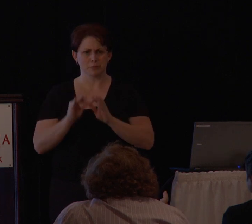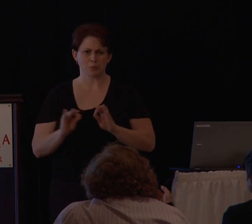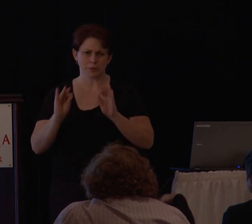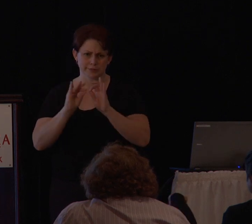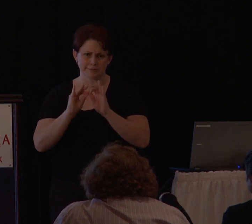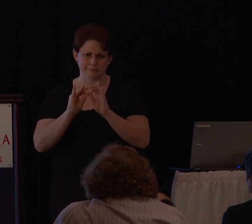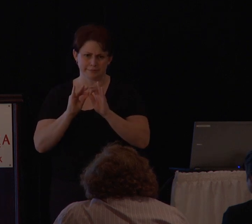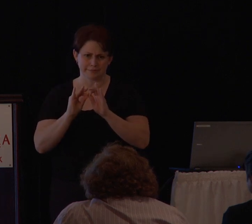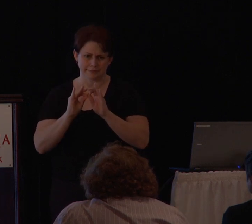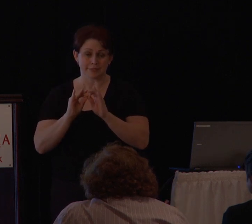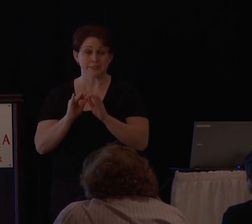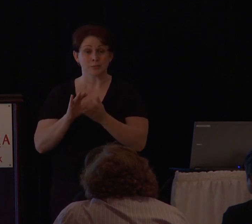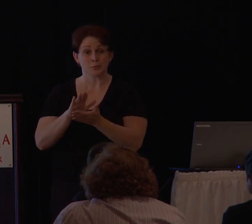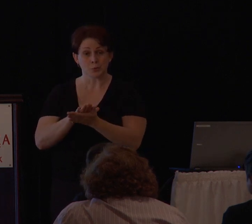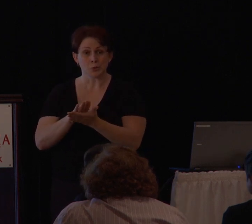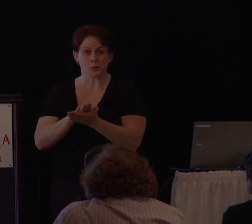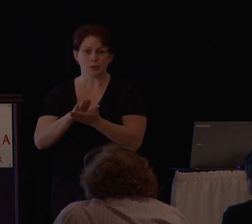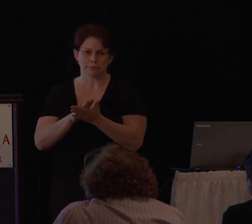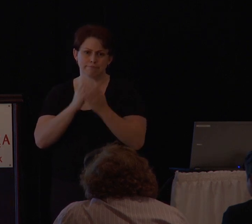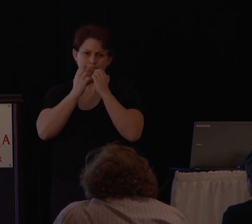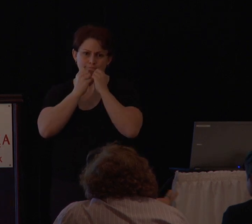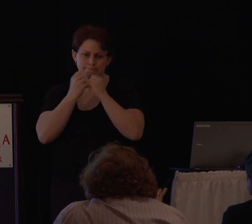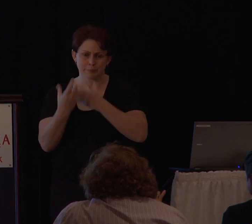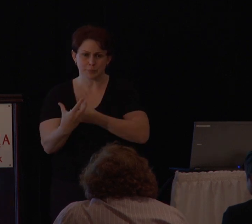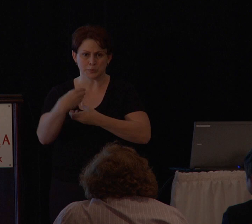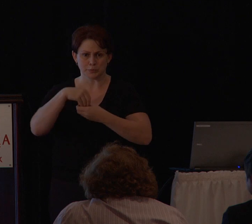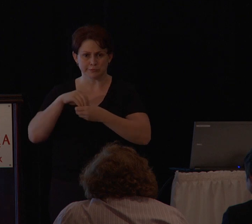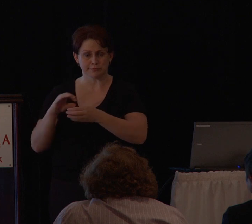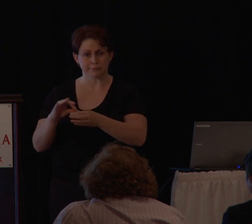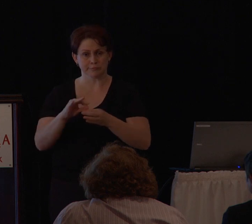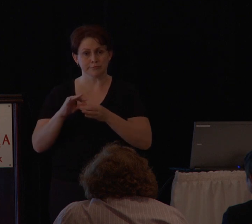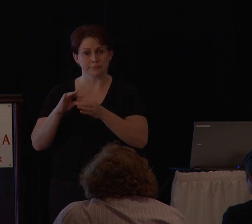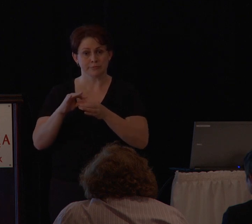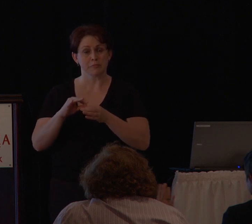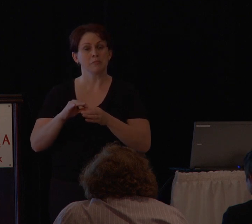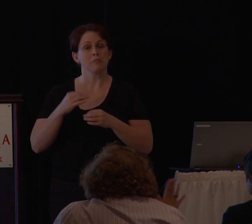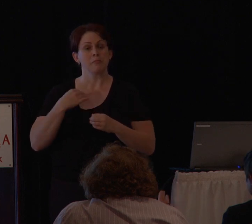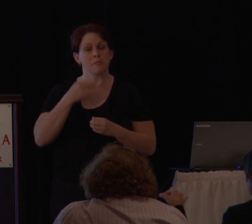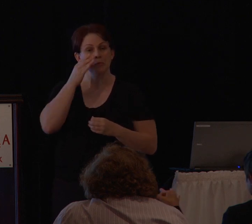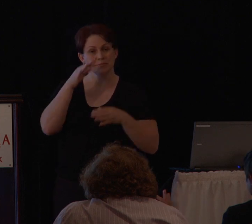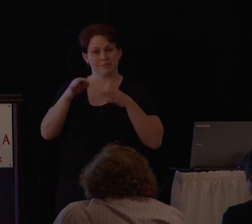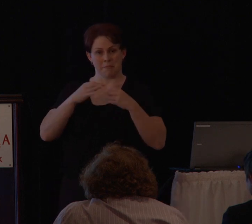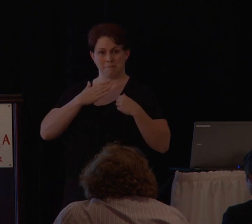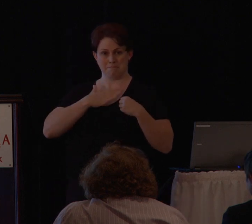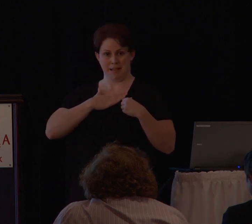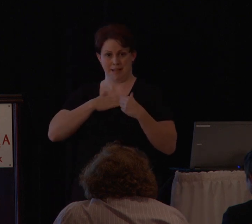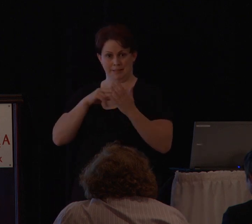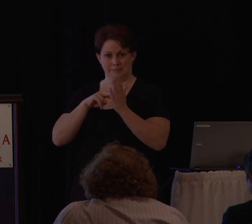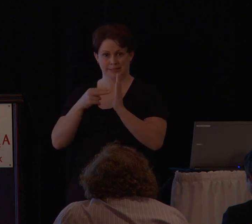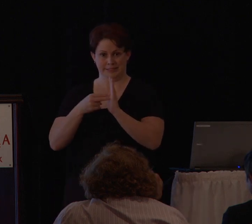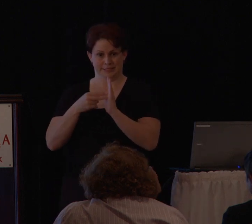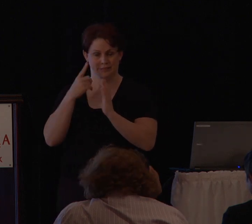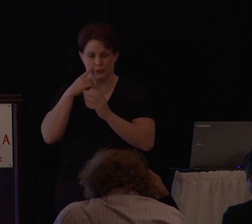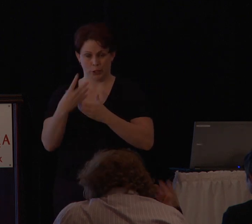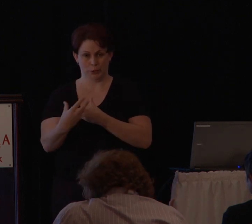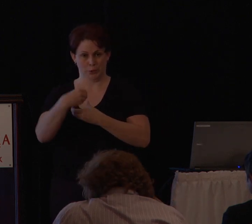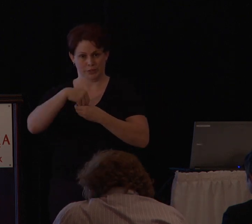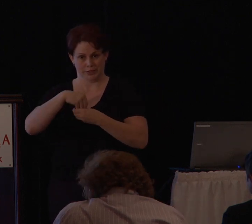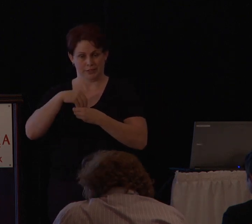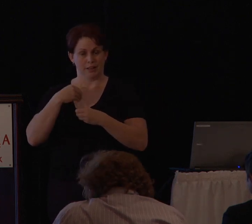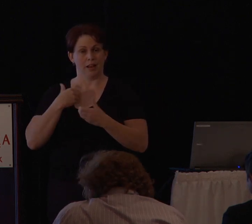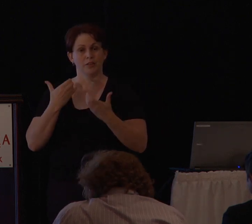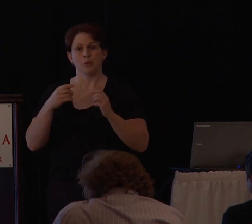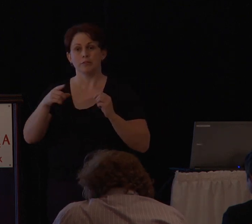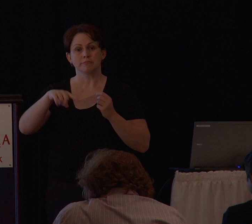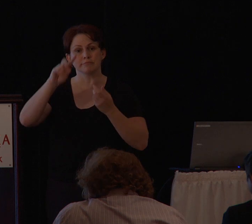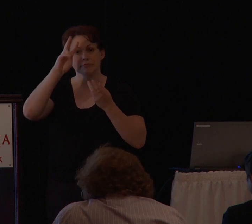about what our definition is, because sometimes in other places they assume that